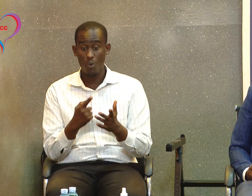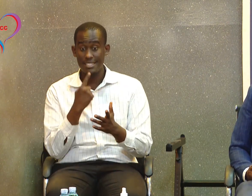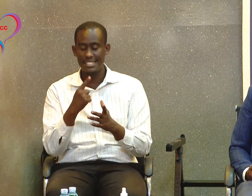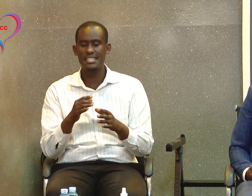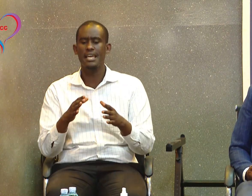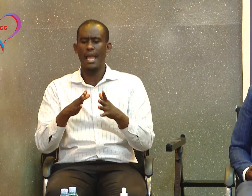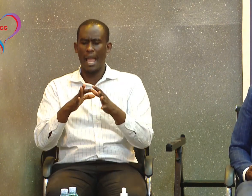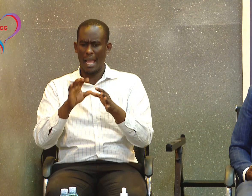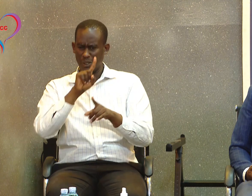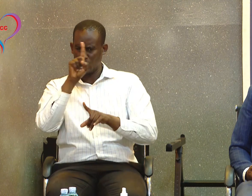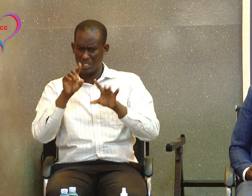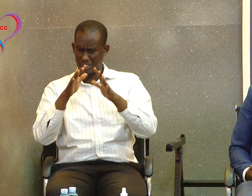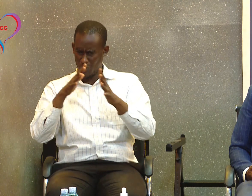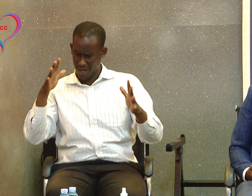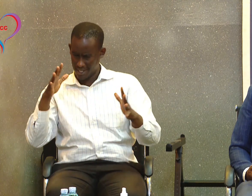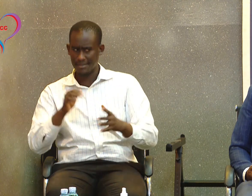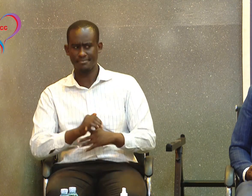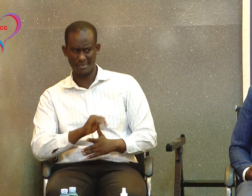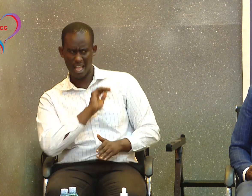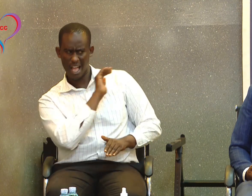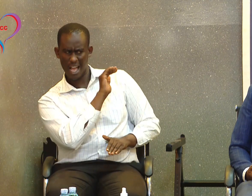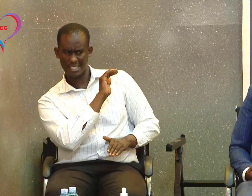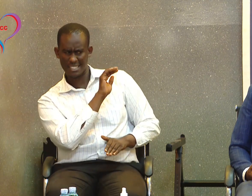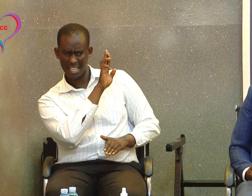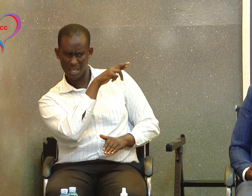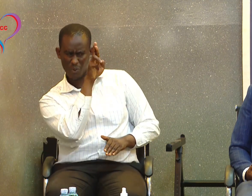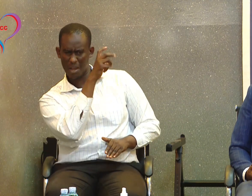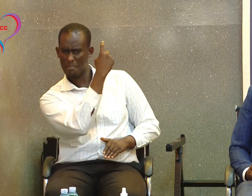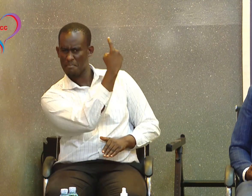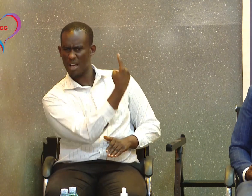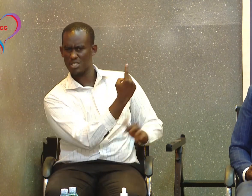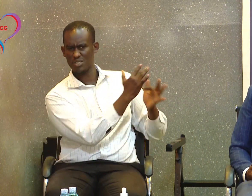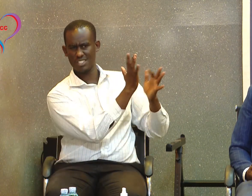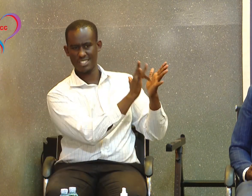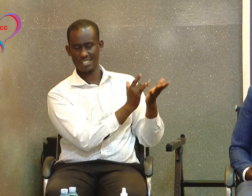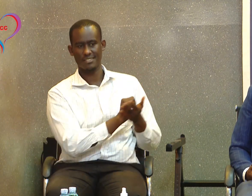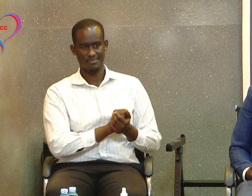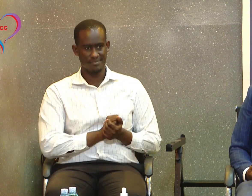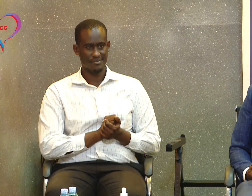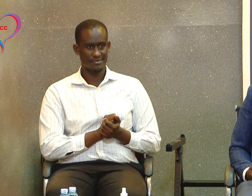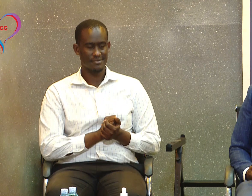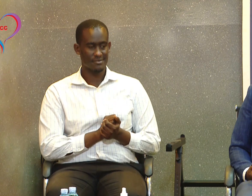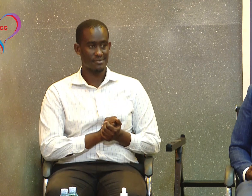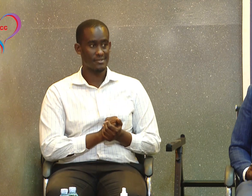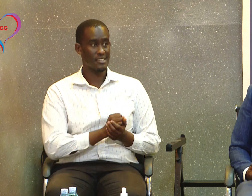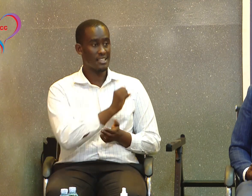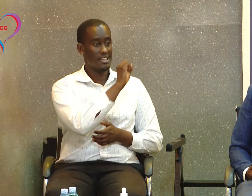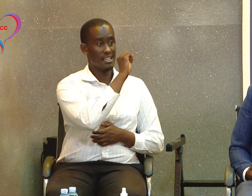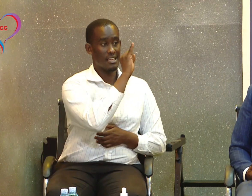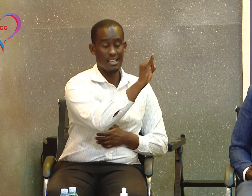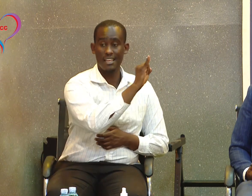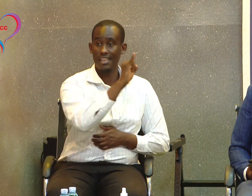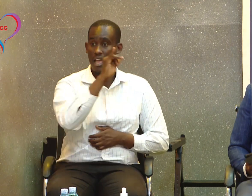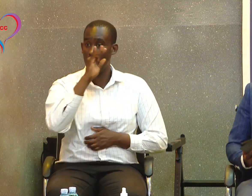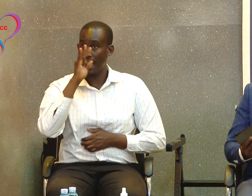tulabawo ekibuuzo ekyamaanyi ennyo nga kibuuzibwa omuntu omutuufu. Because if you ask someone who has come to bear the be witness